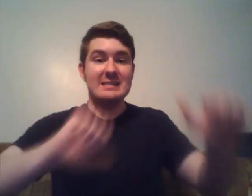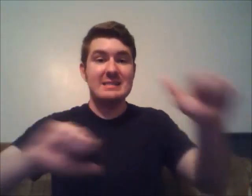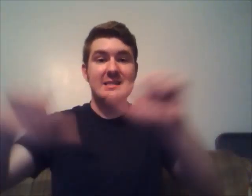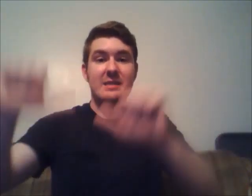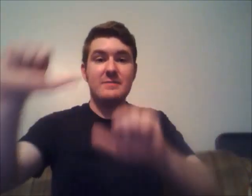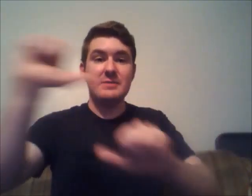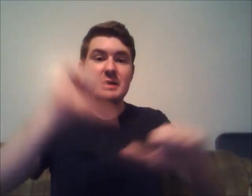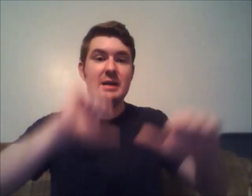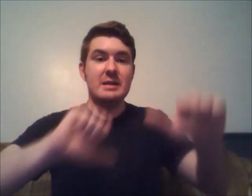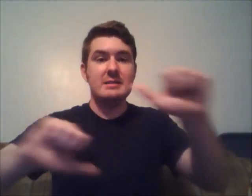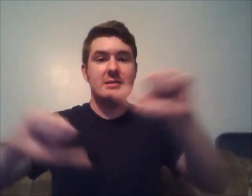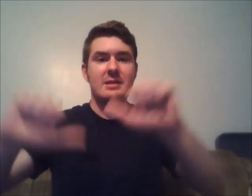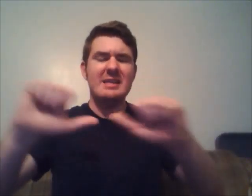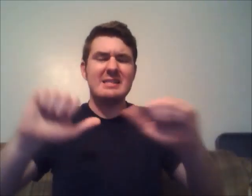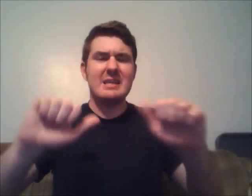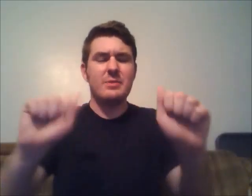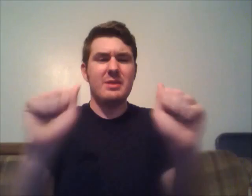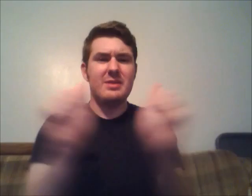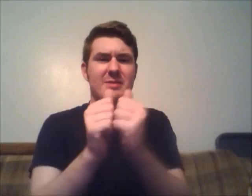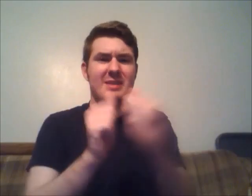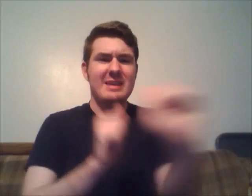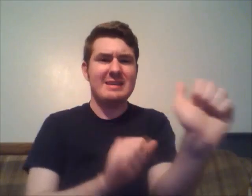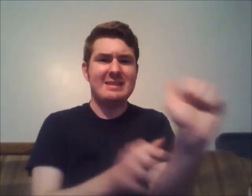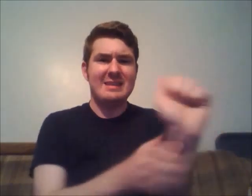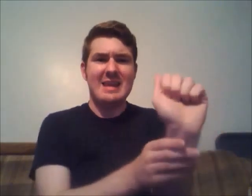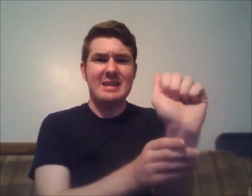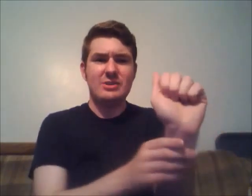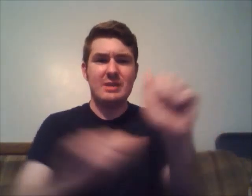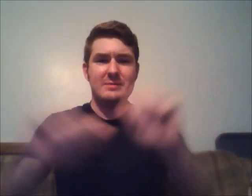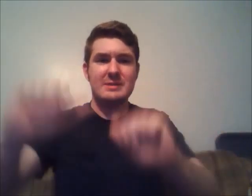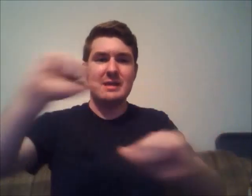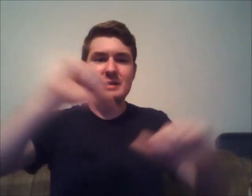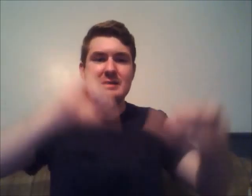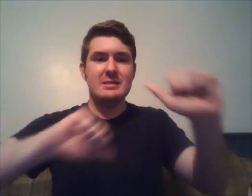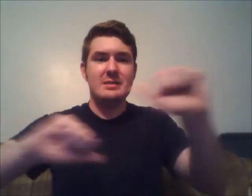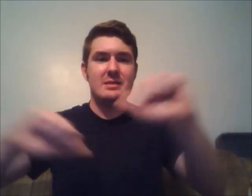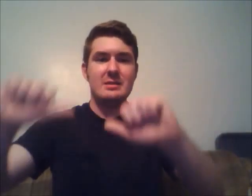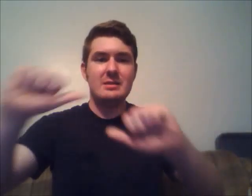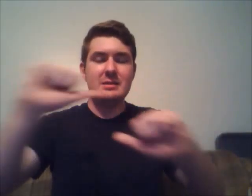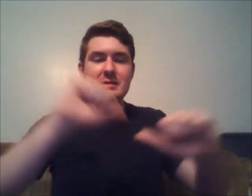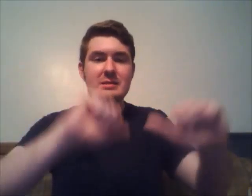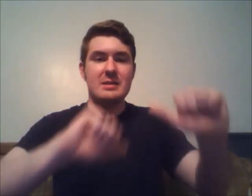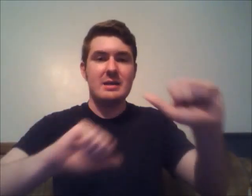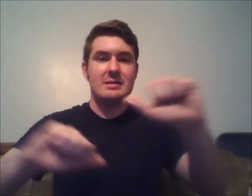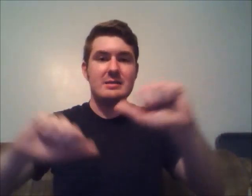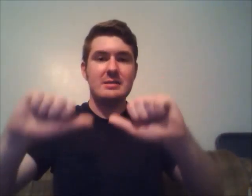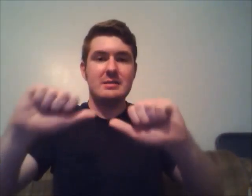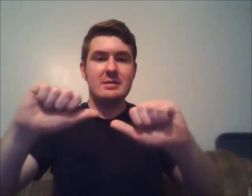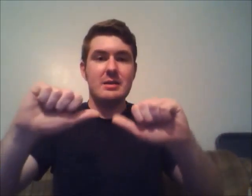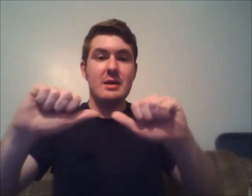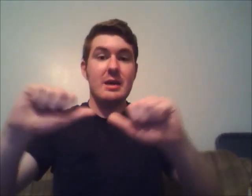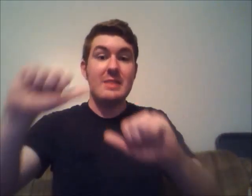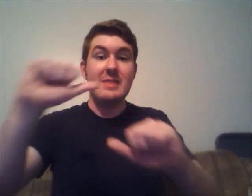is a sign for science. It's kind of with like an A-shaped science. Science. And then